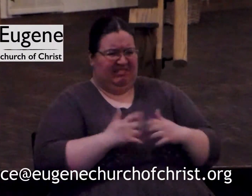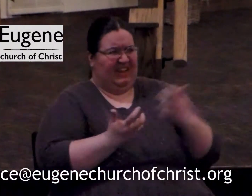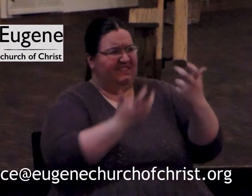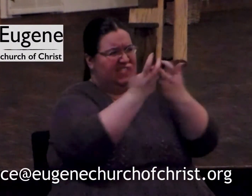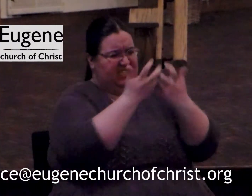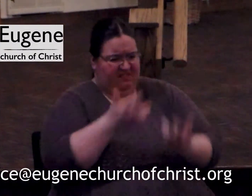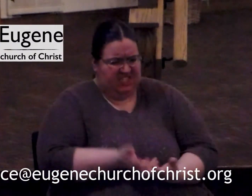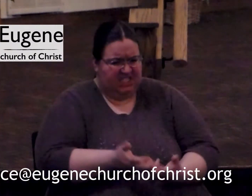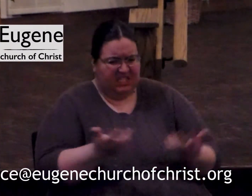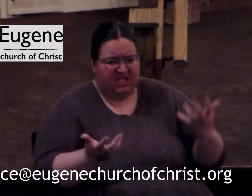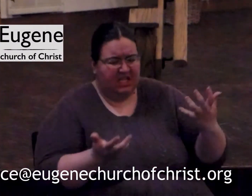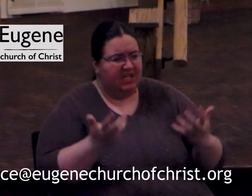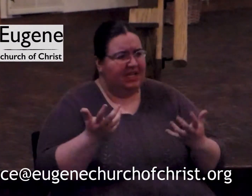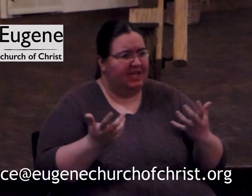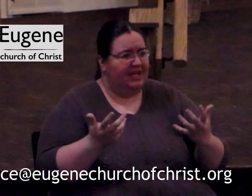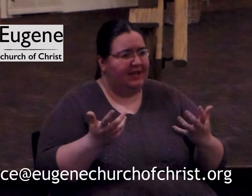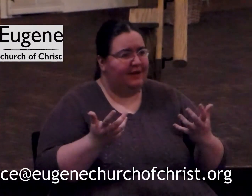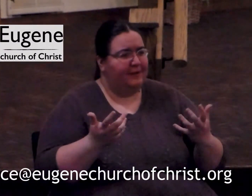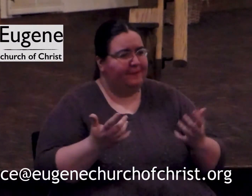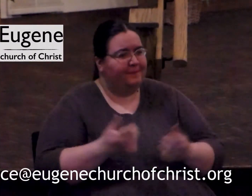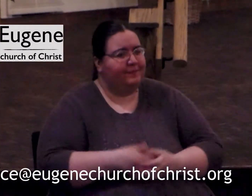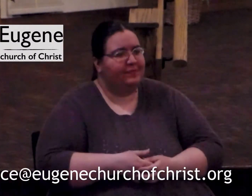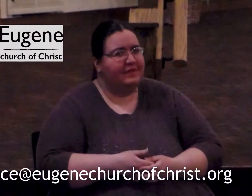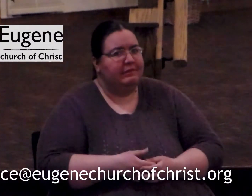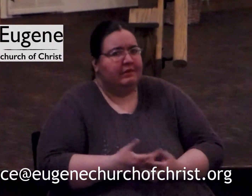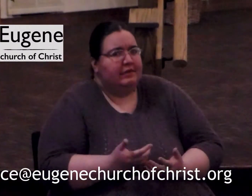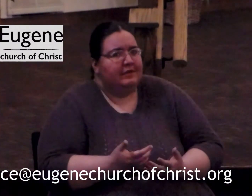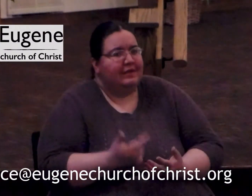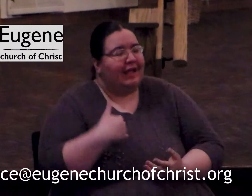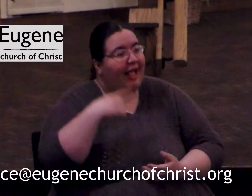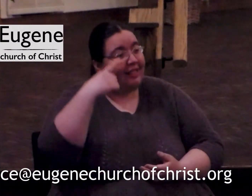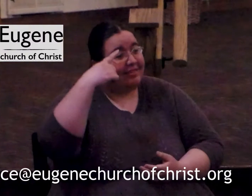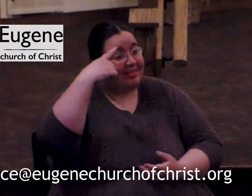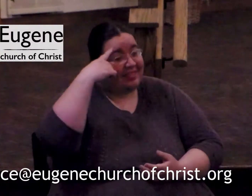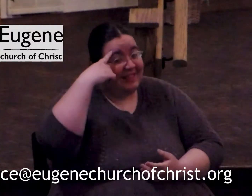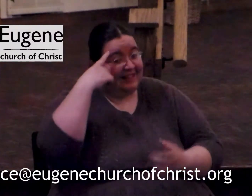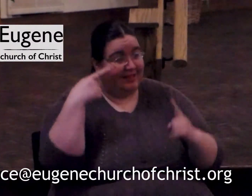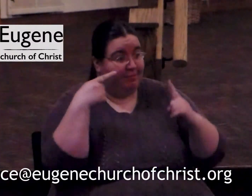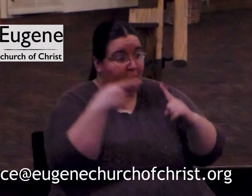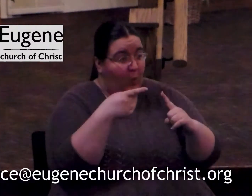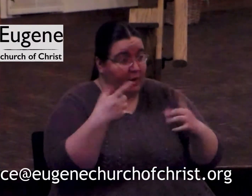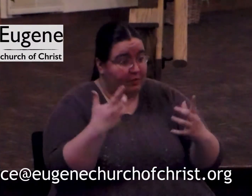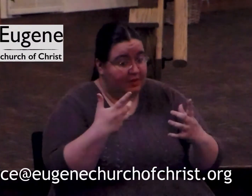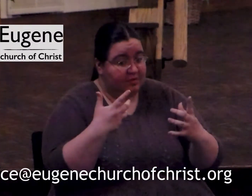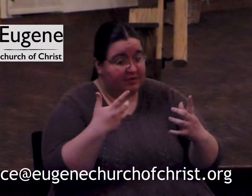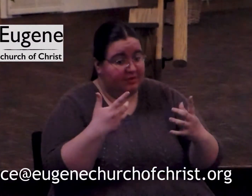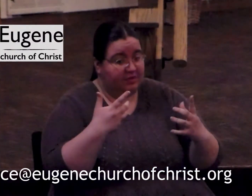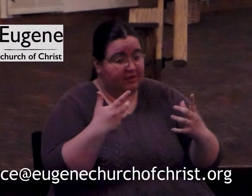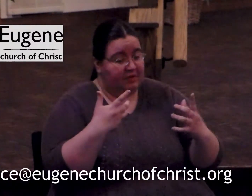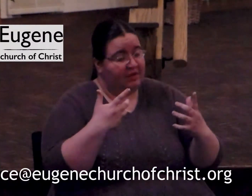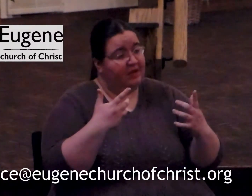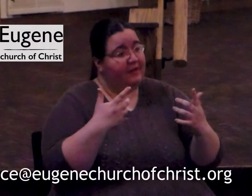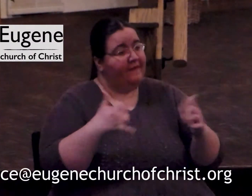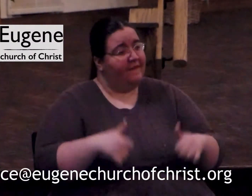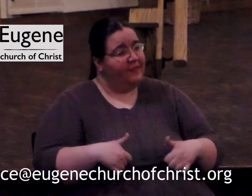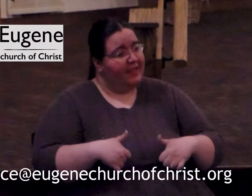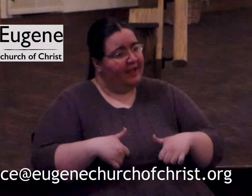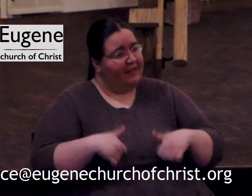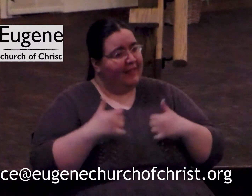seem to really fit, does it? It's kind of here tagged on the end. It's something we hear back in the Sermon on the Mount that fit a little better there in our minds. But